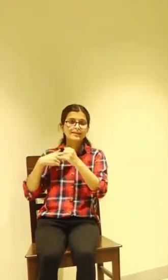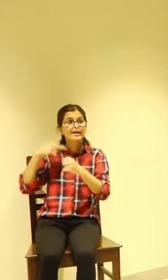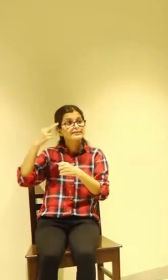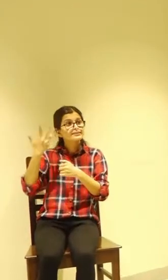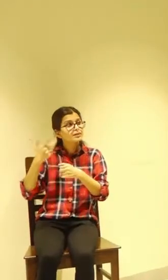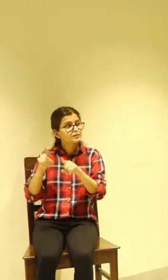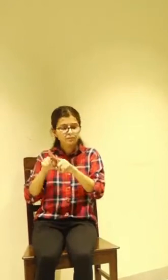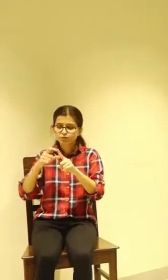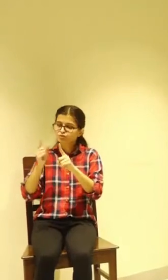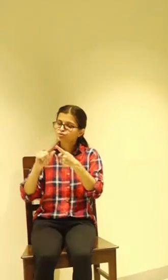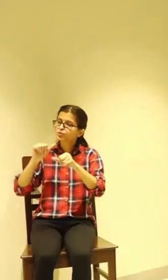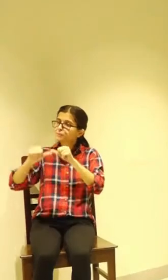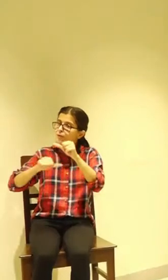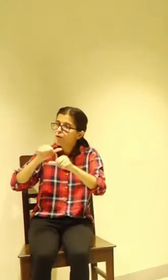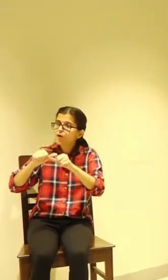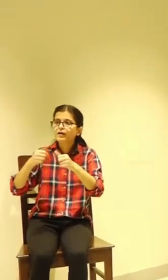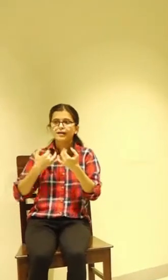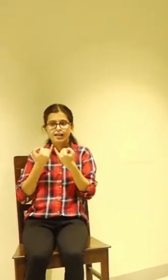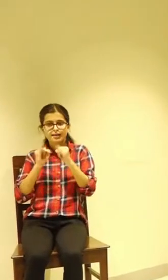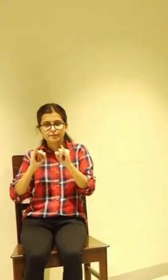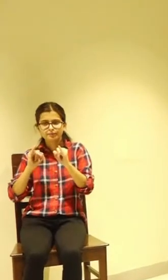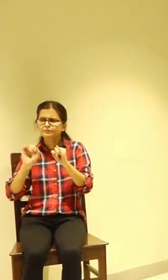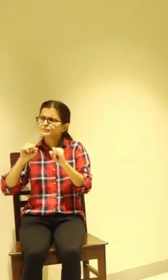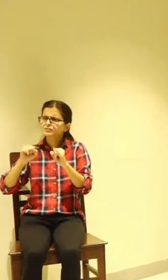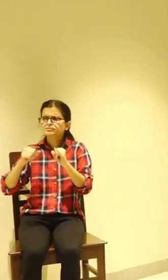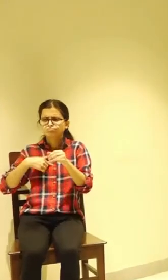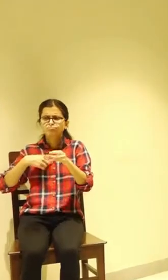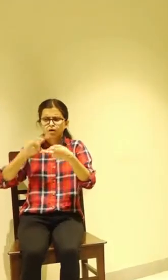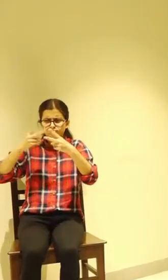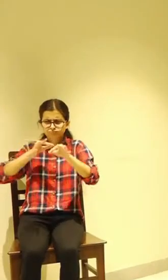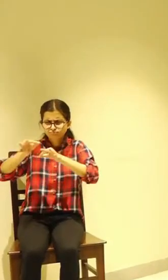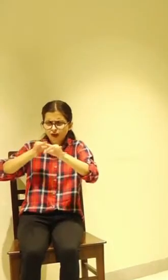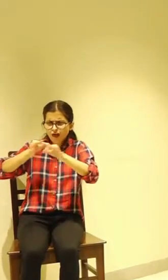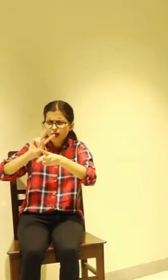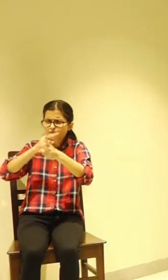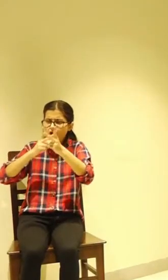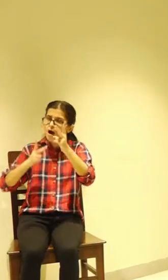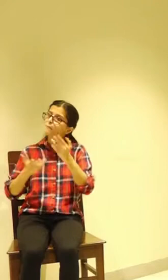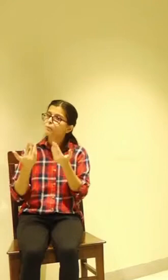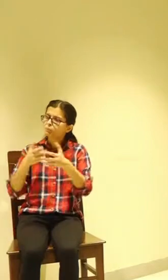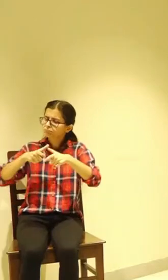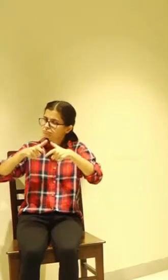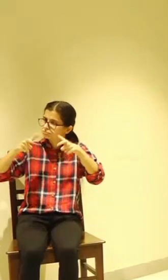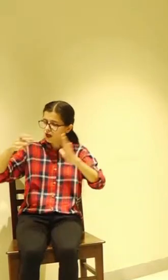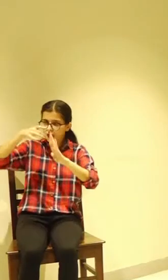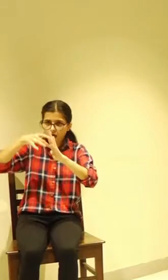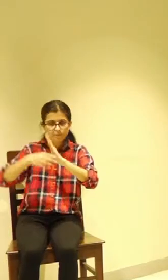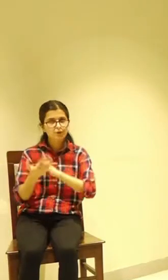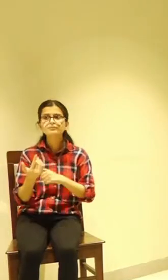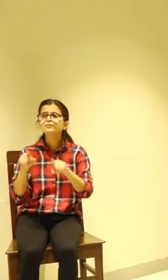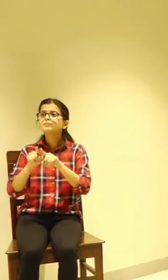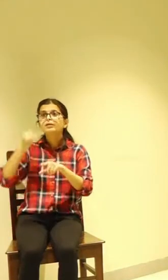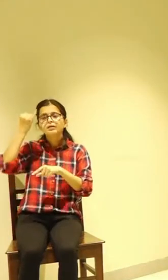process and this idea that liberty can be interpreted broadly became a part of our jurisprudence, there was clearly this idea,